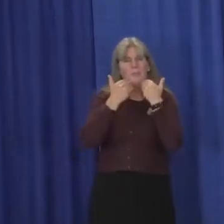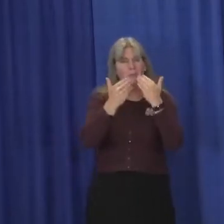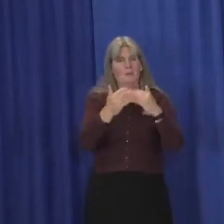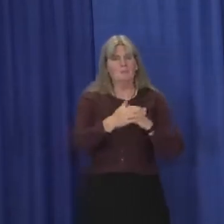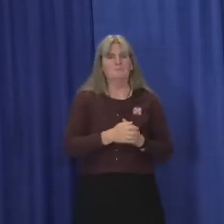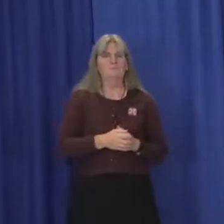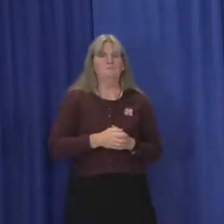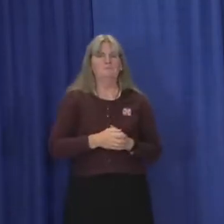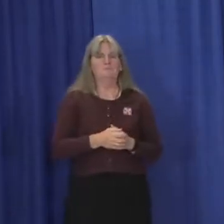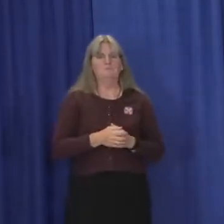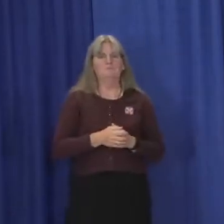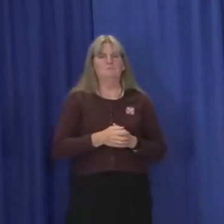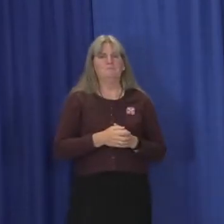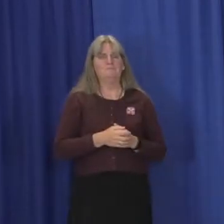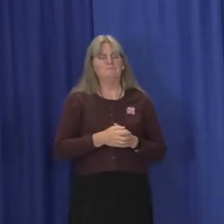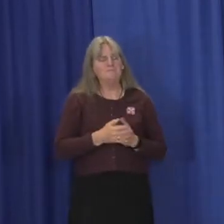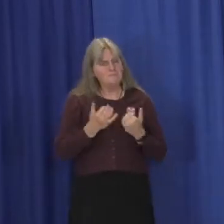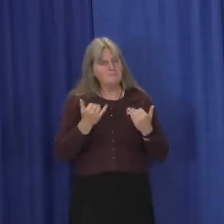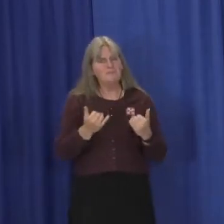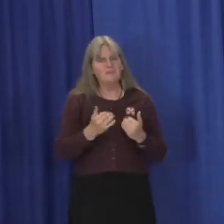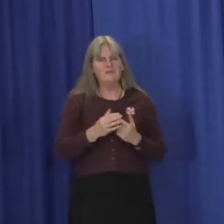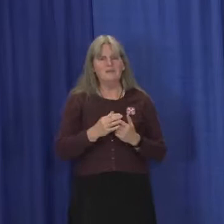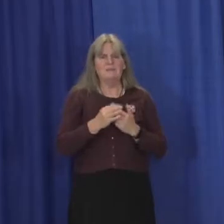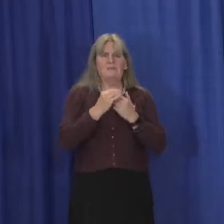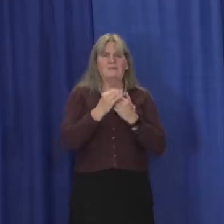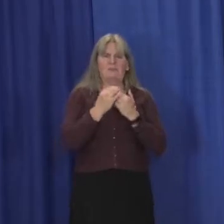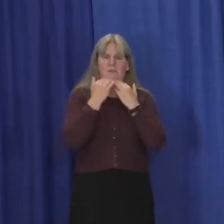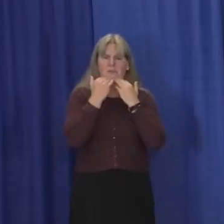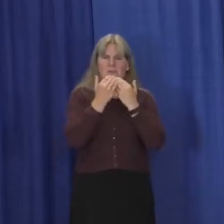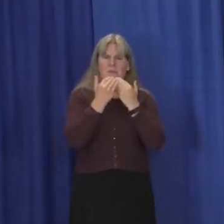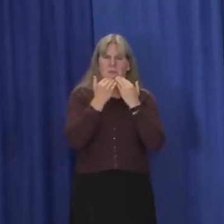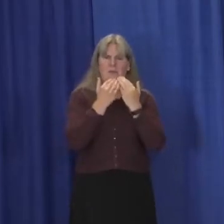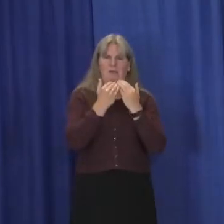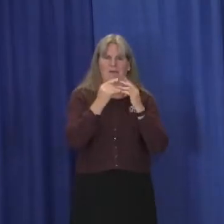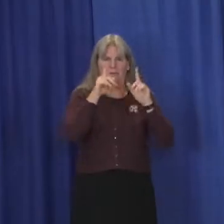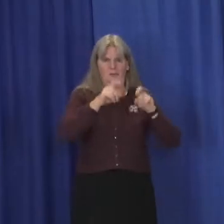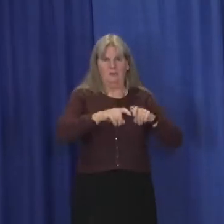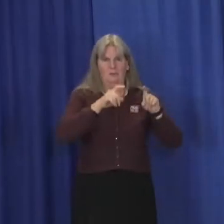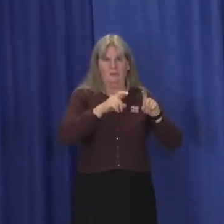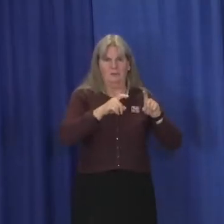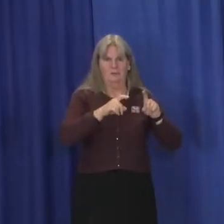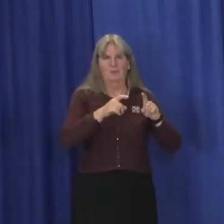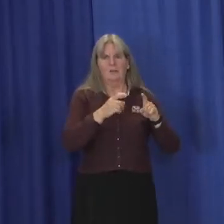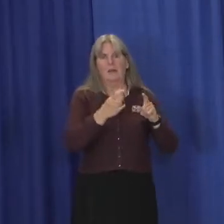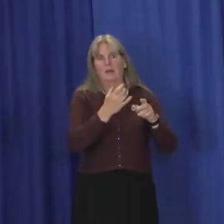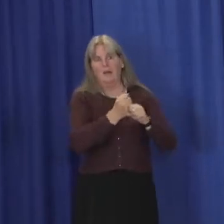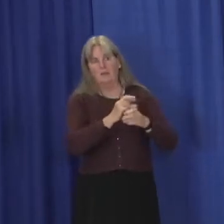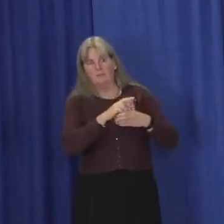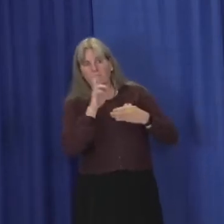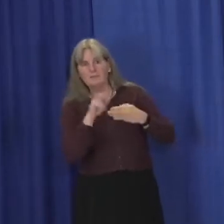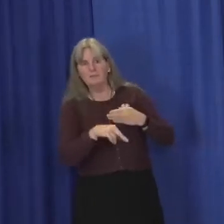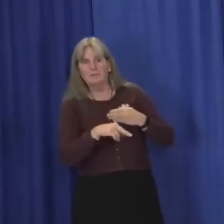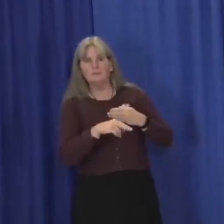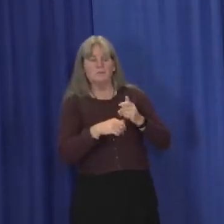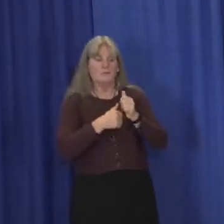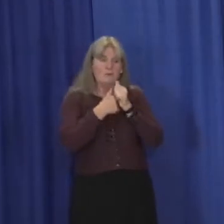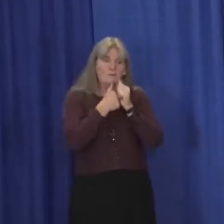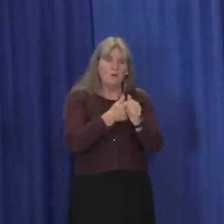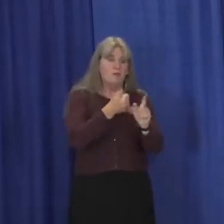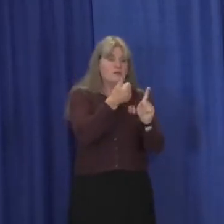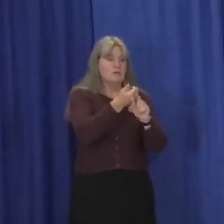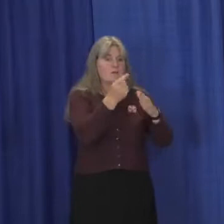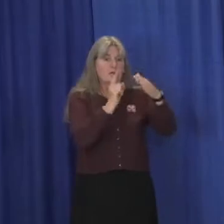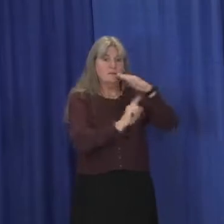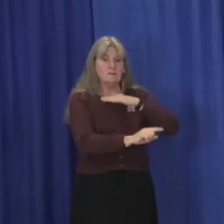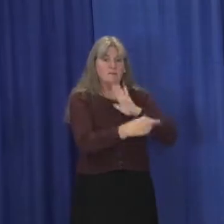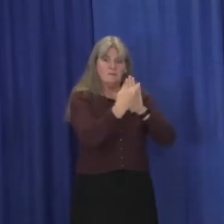Today, I want to offer a special thank you to those who got tested and awaited their results, to those who have followed directions to isolate and